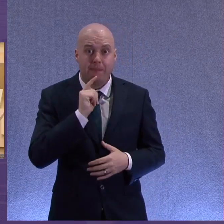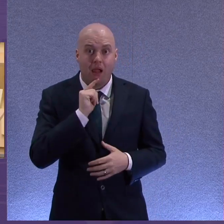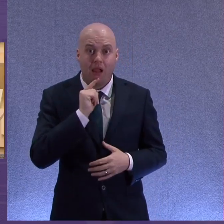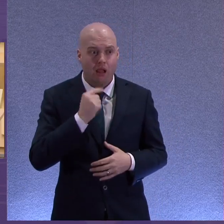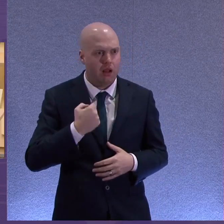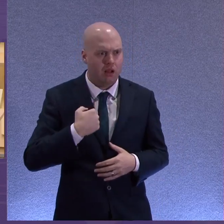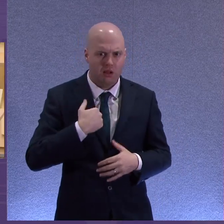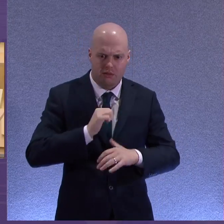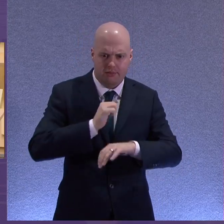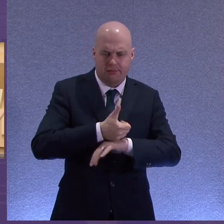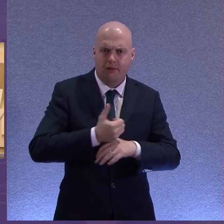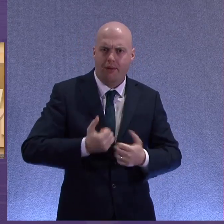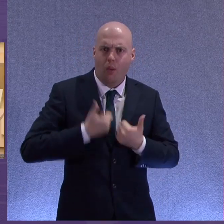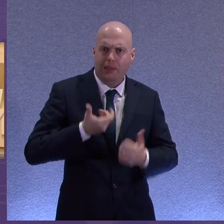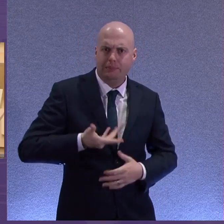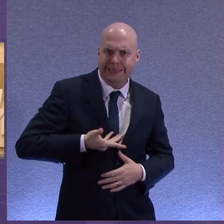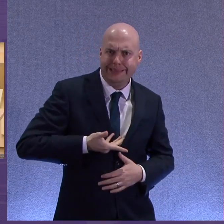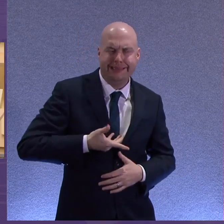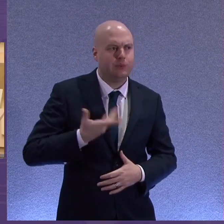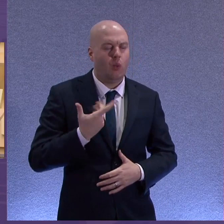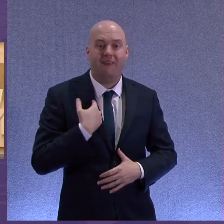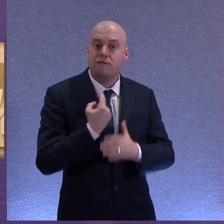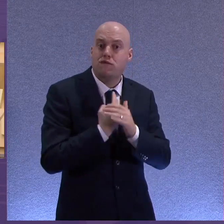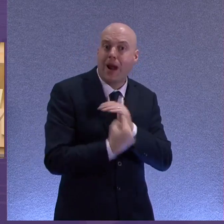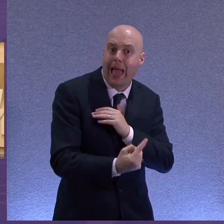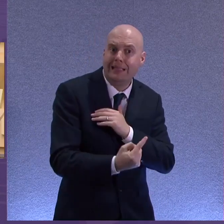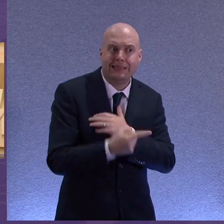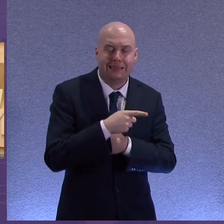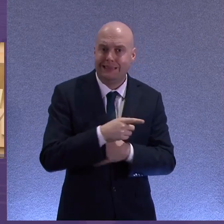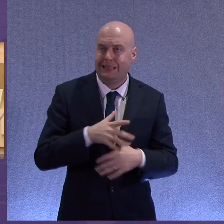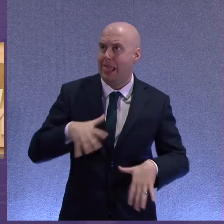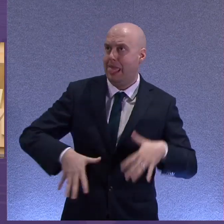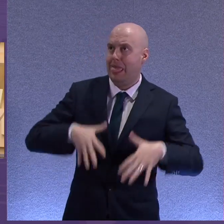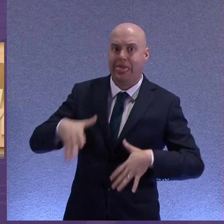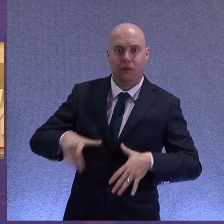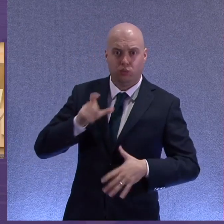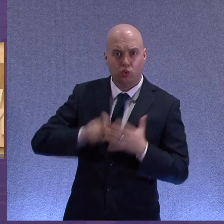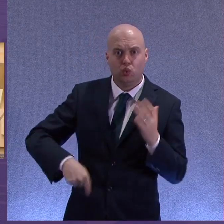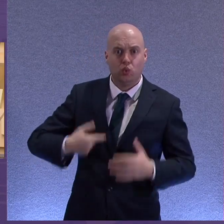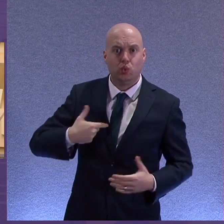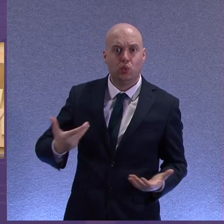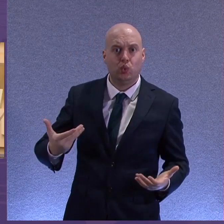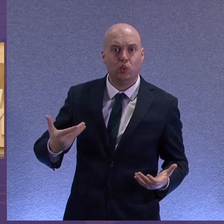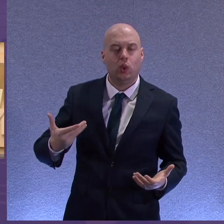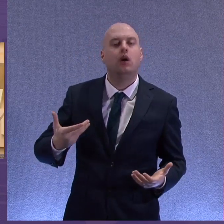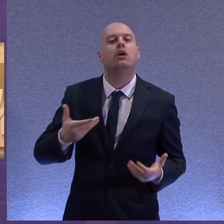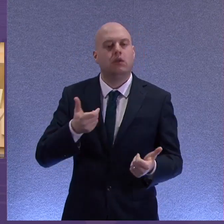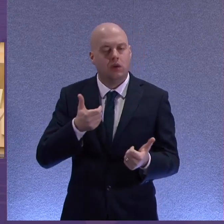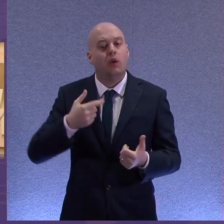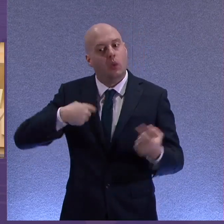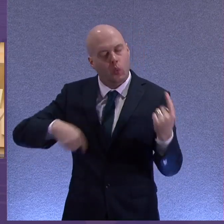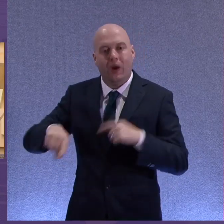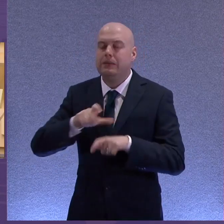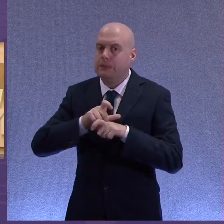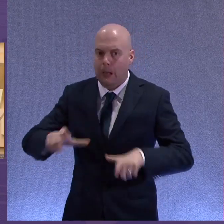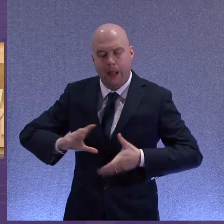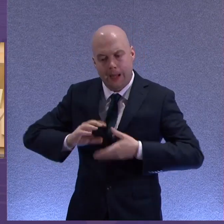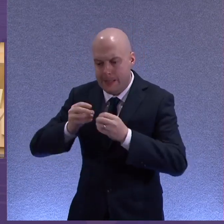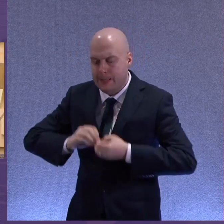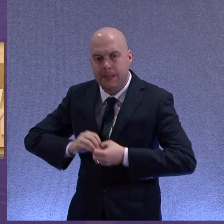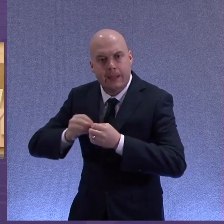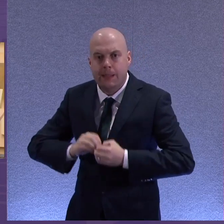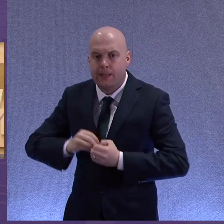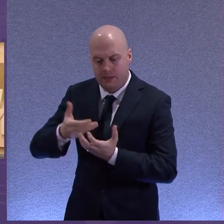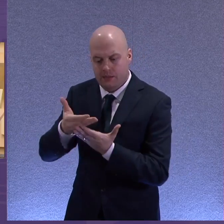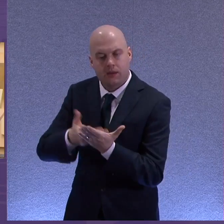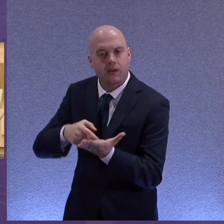believe that the UK government is taking this seriously. I believe they are working on something, and I hope that comes soon. But I want to reiterate how important I think it